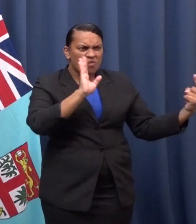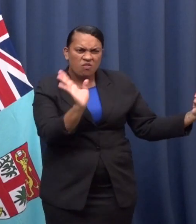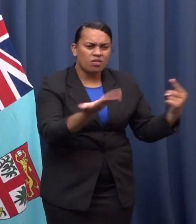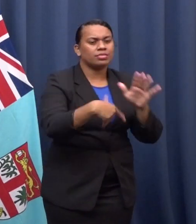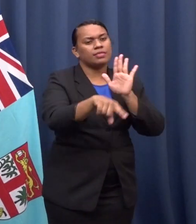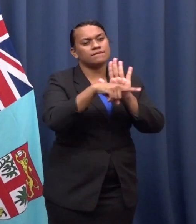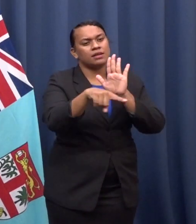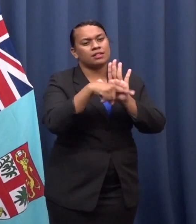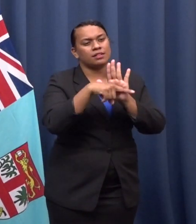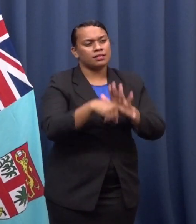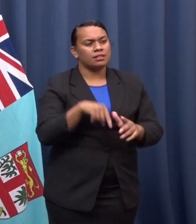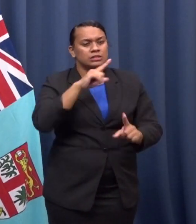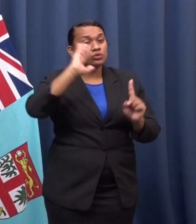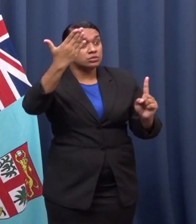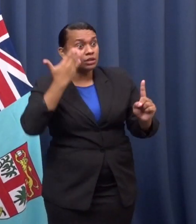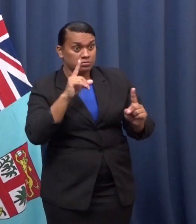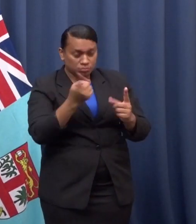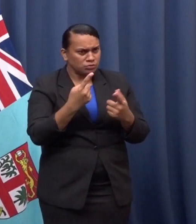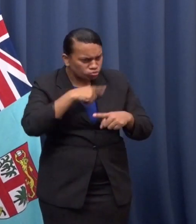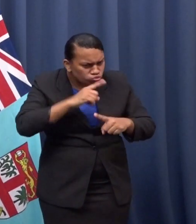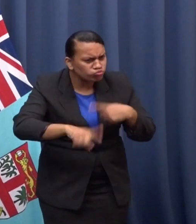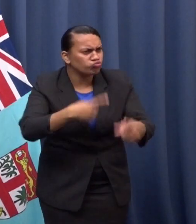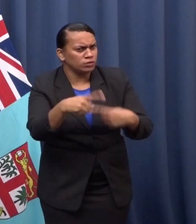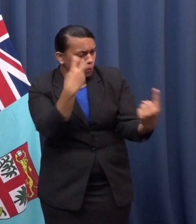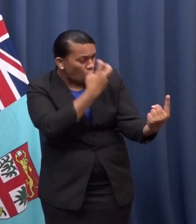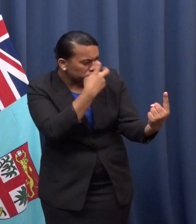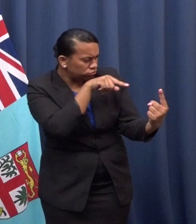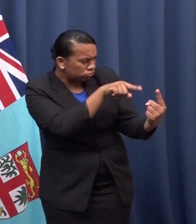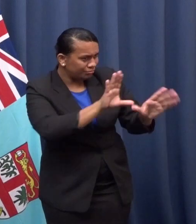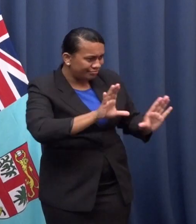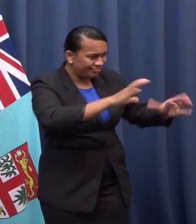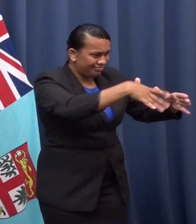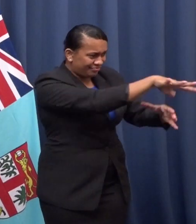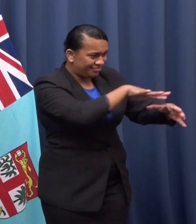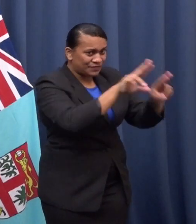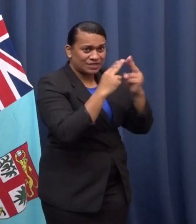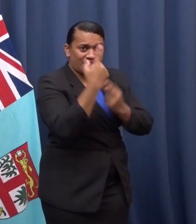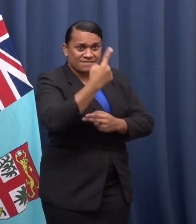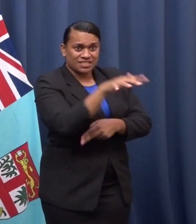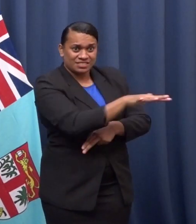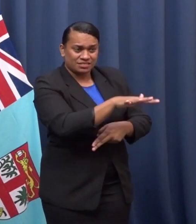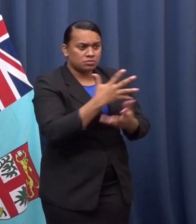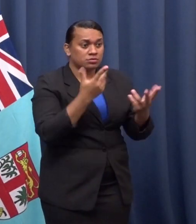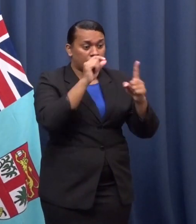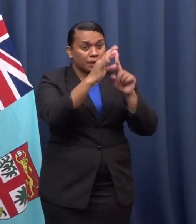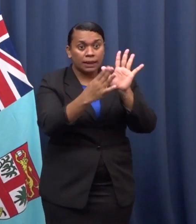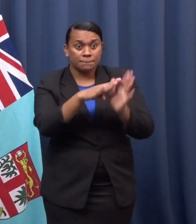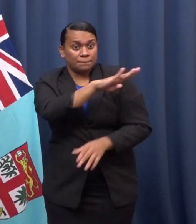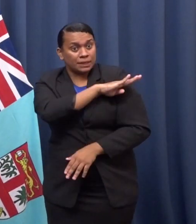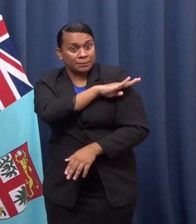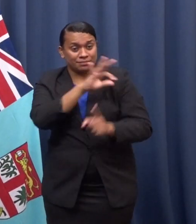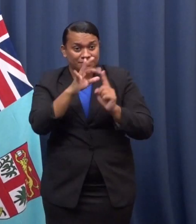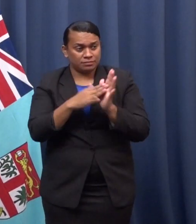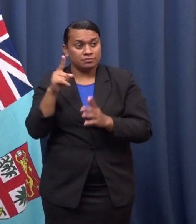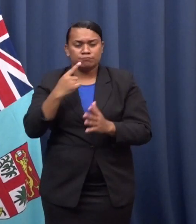we continue to monitor the close contacts of this case. As the Honourable Prime Minister has mentioned, we are seeking your